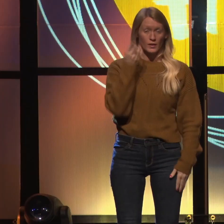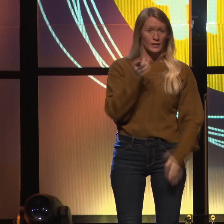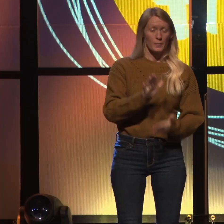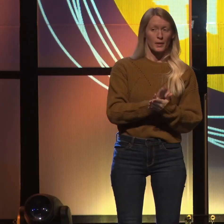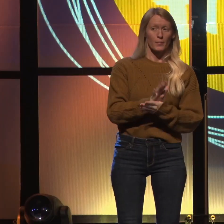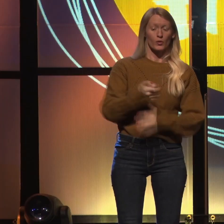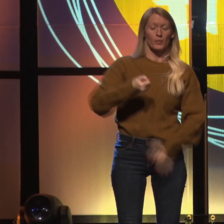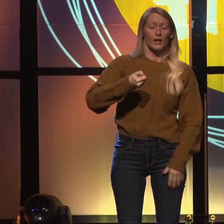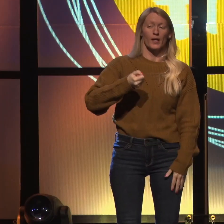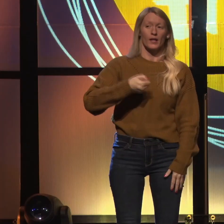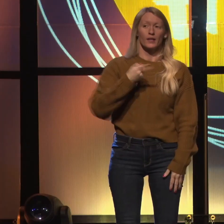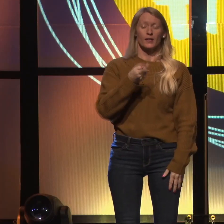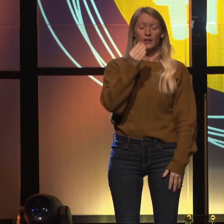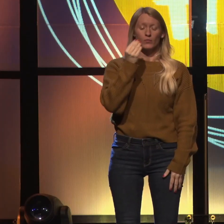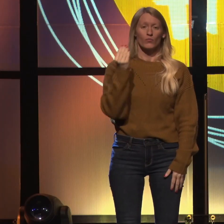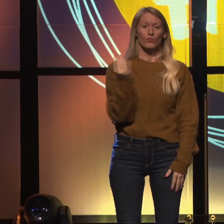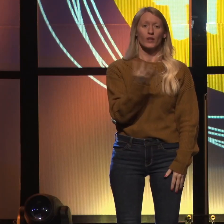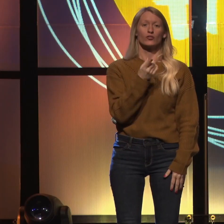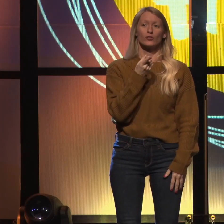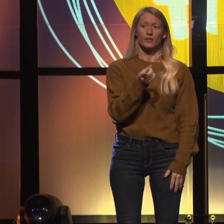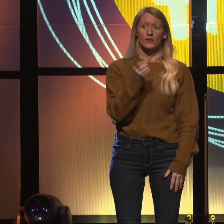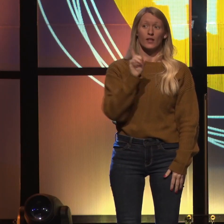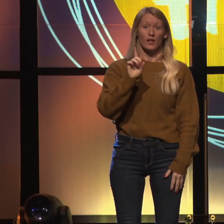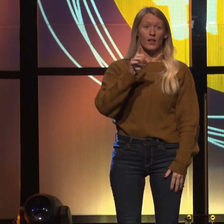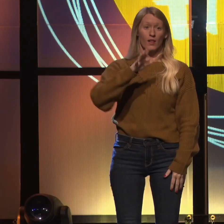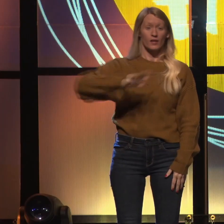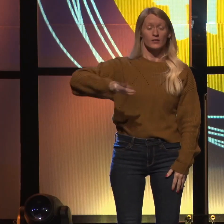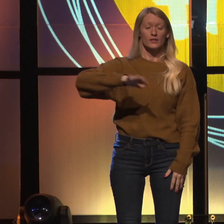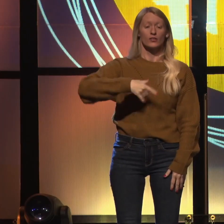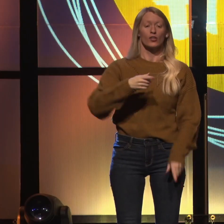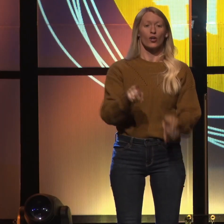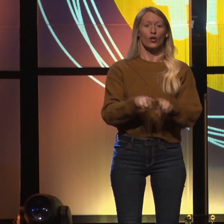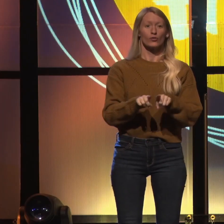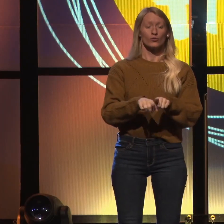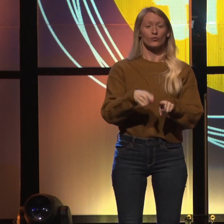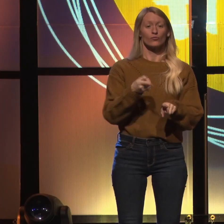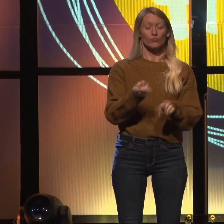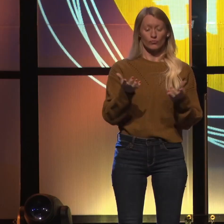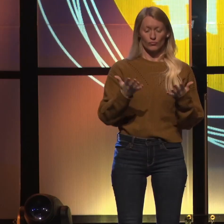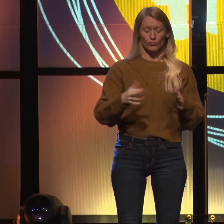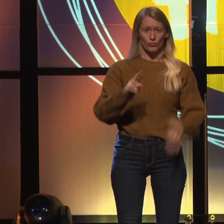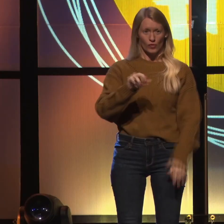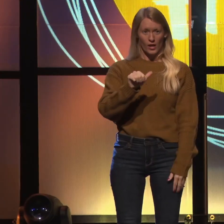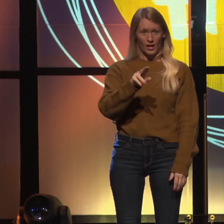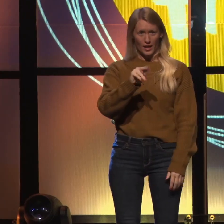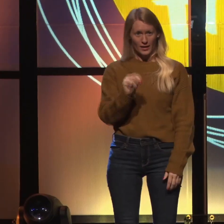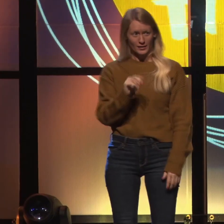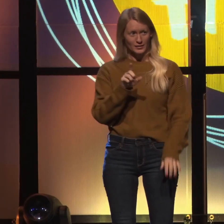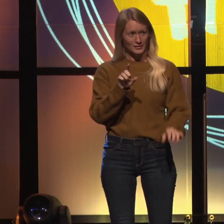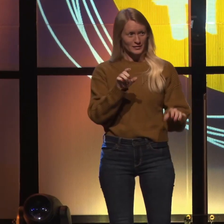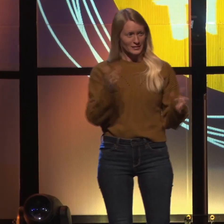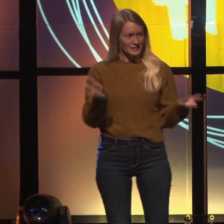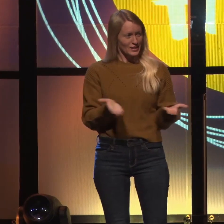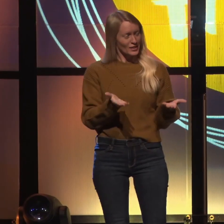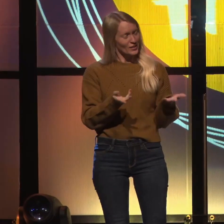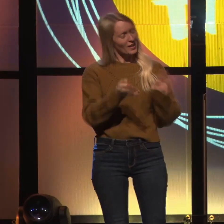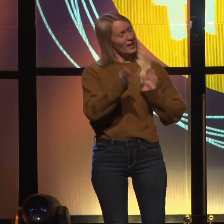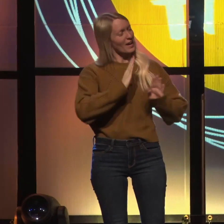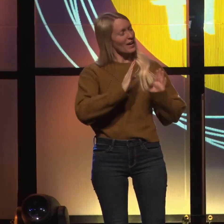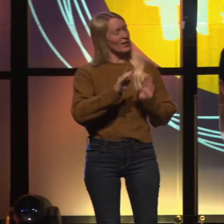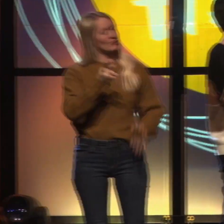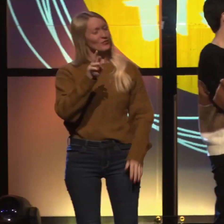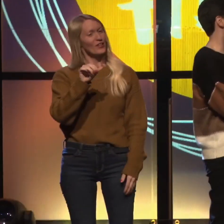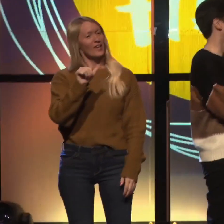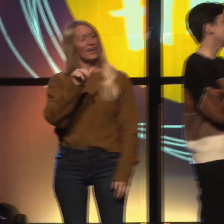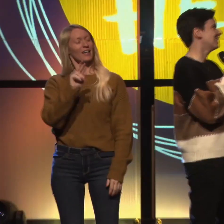in the atrium as well. So that's all that I have for you. Ryan's going to come up, potentially. There he is. Hi, Ryan. Everything, I